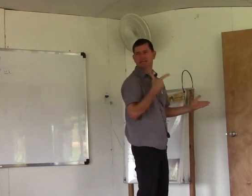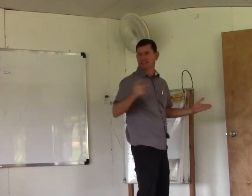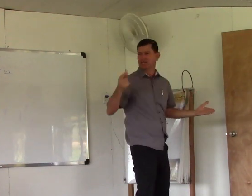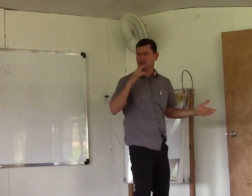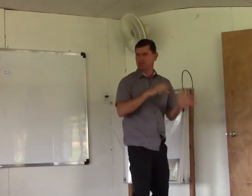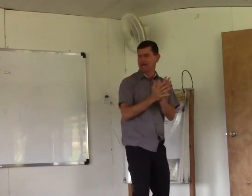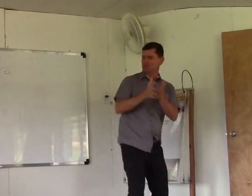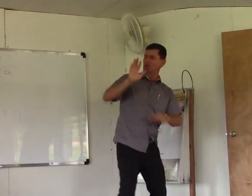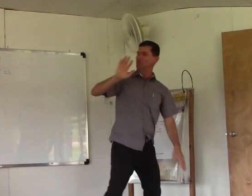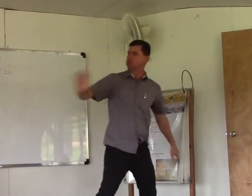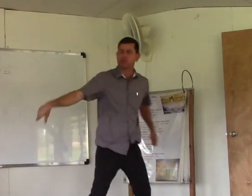Bible